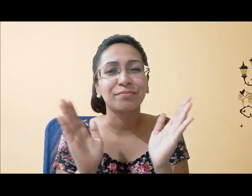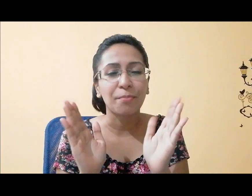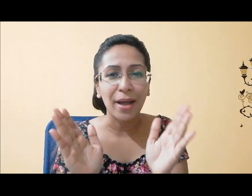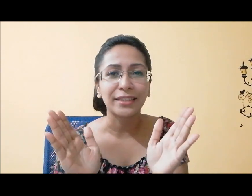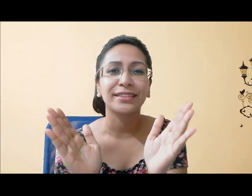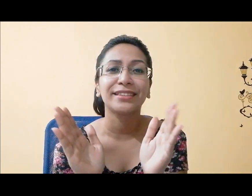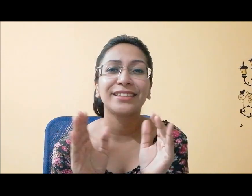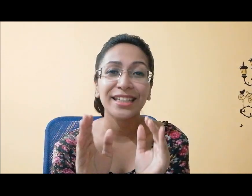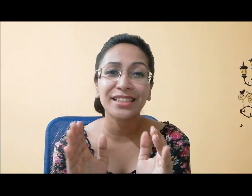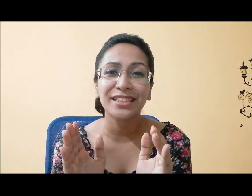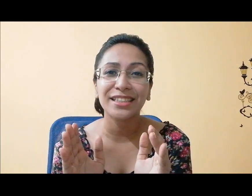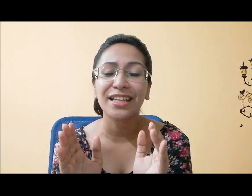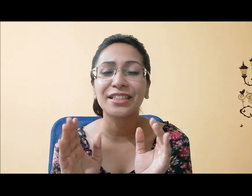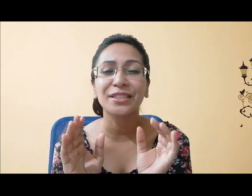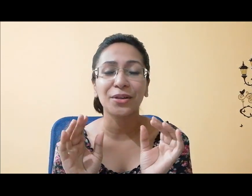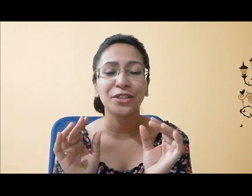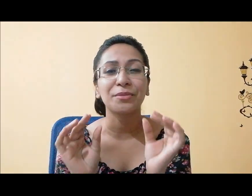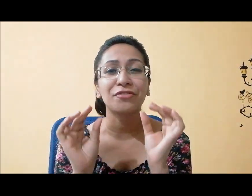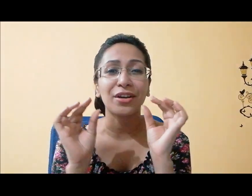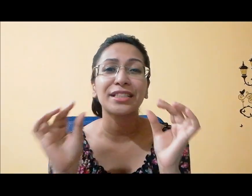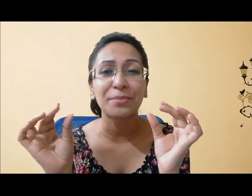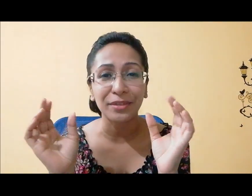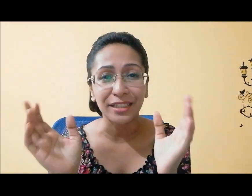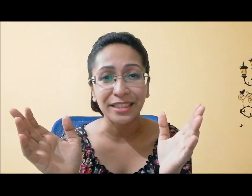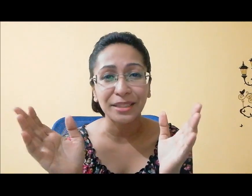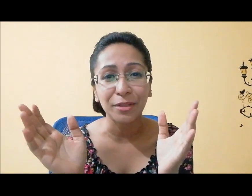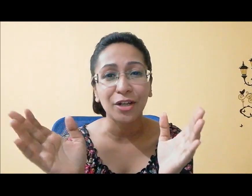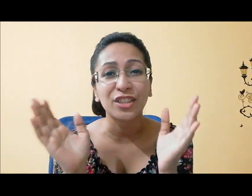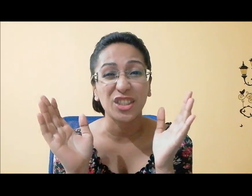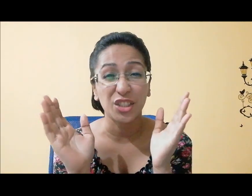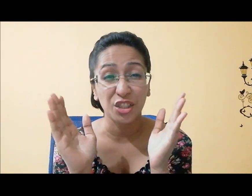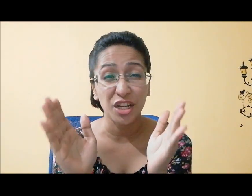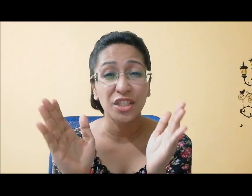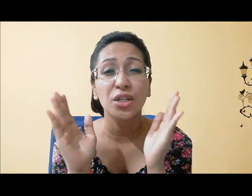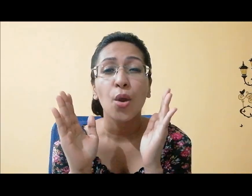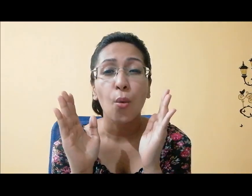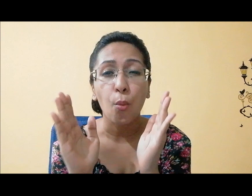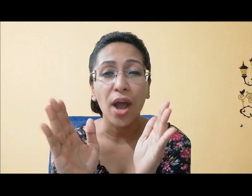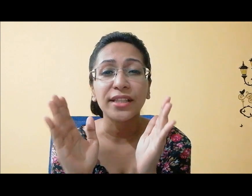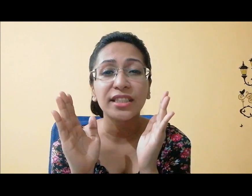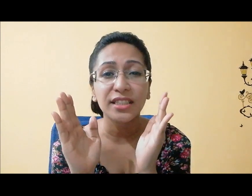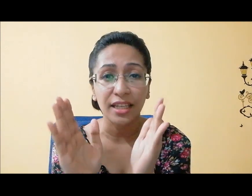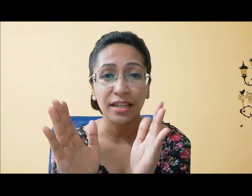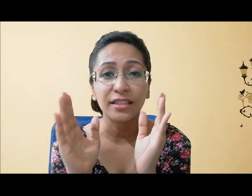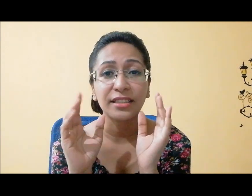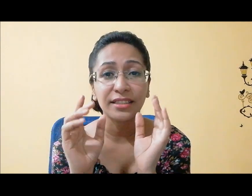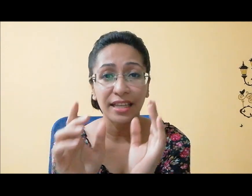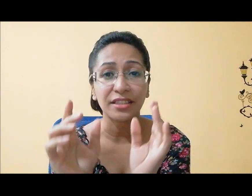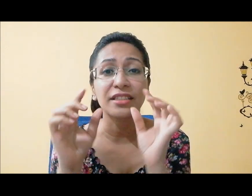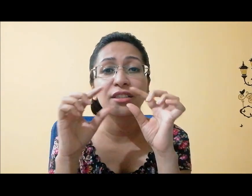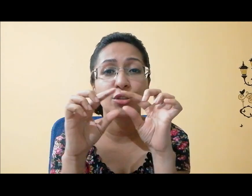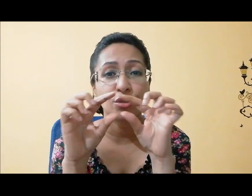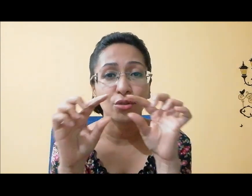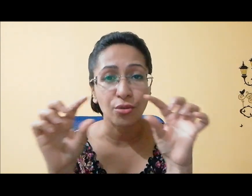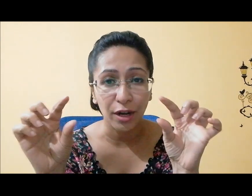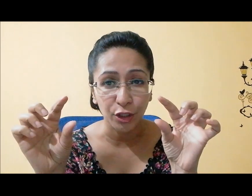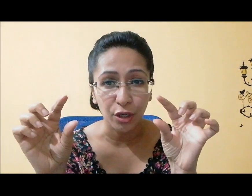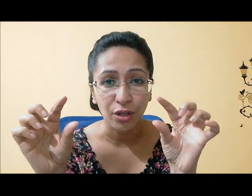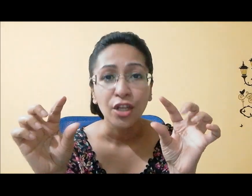But this is going to be very simple and easy because it's just one single sentence structure.